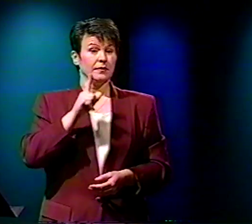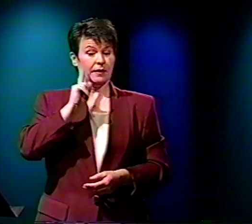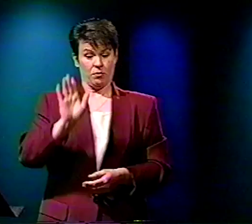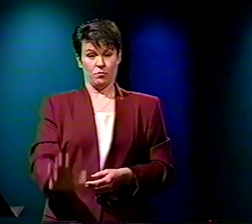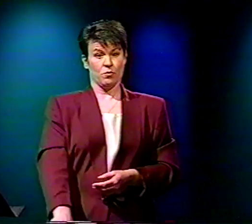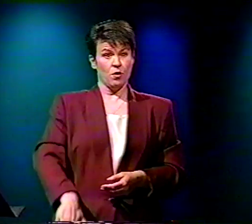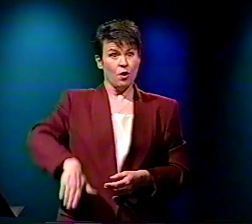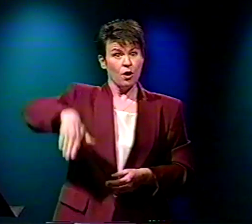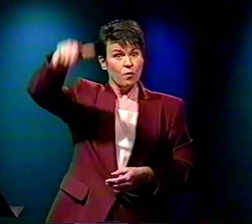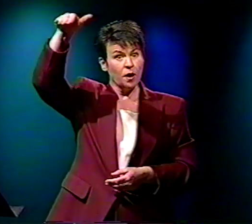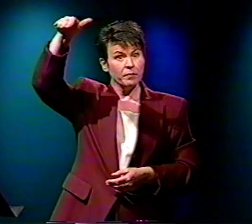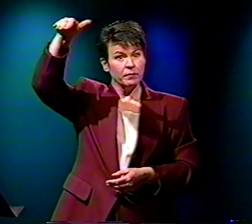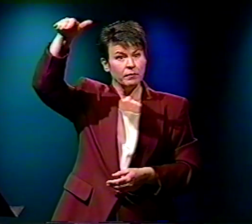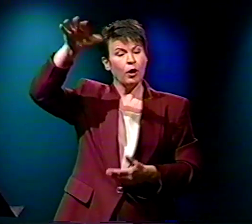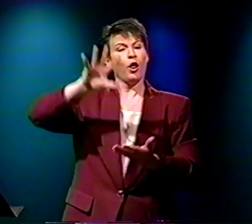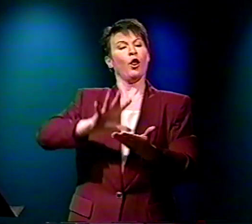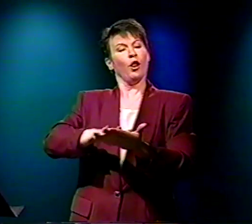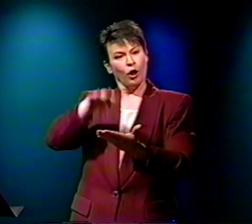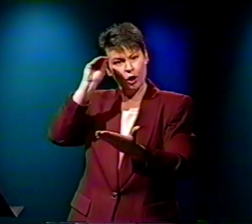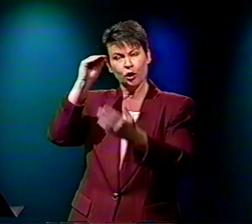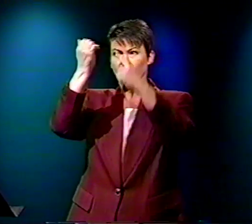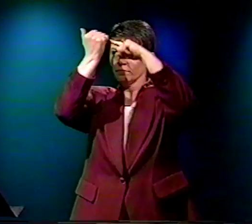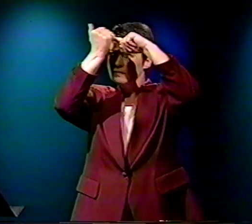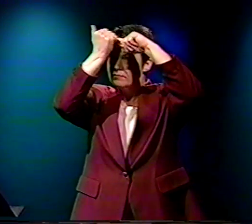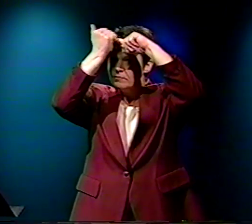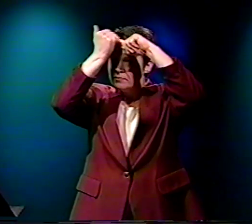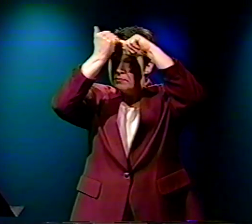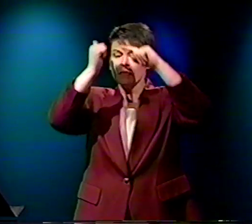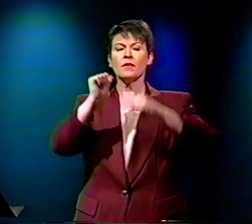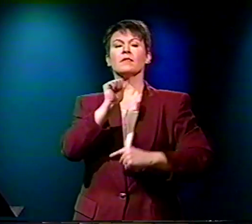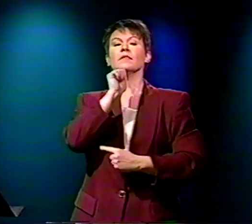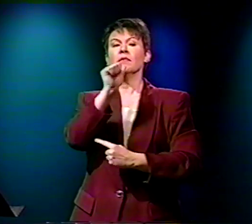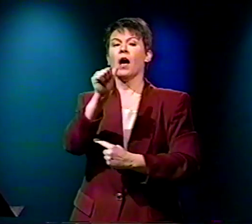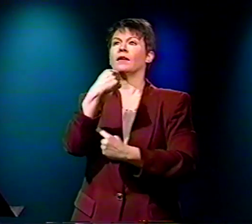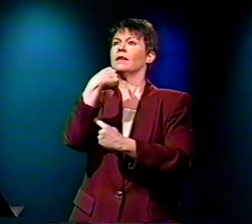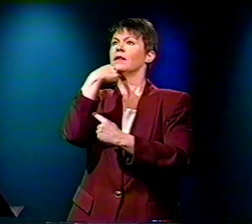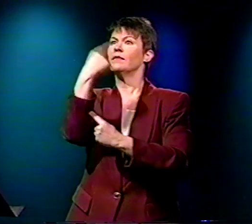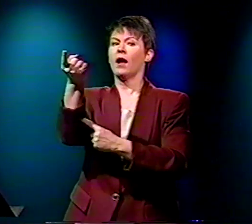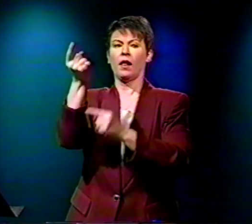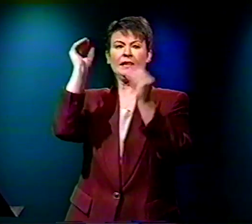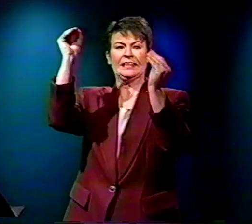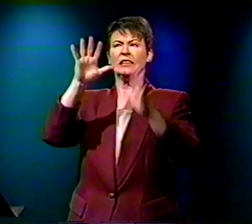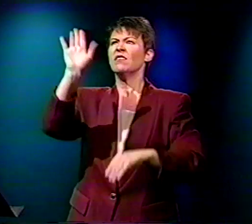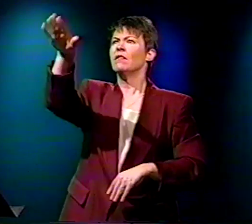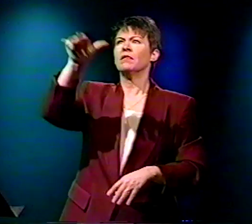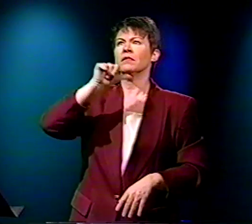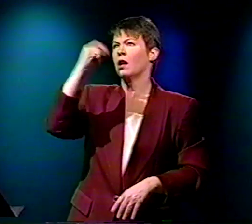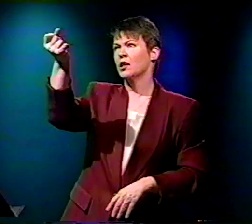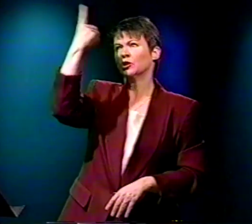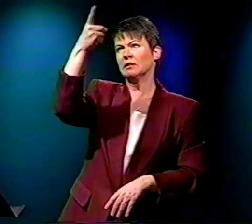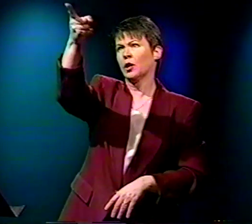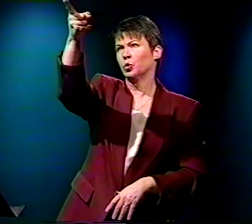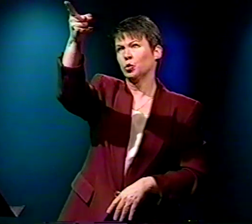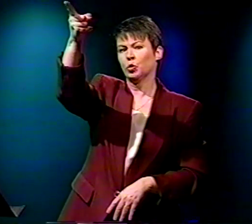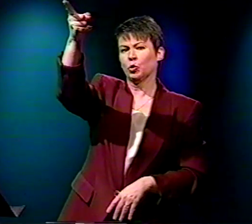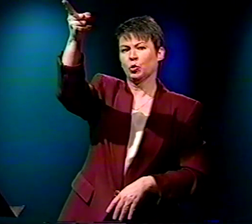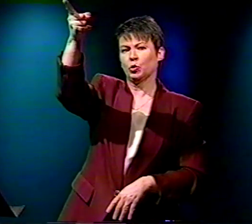the reason is that, think about the life experiences of that deaf person. They have been conditioned to not tell the teacher, I didn't understand